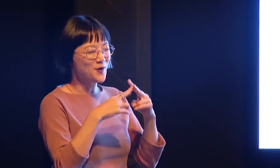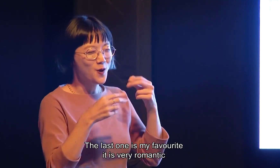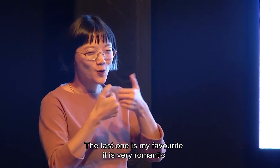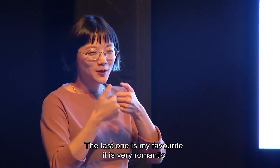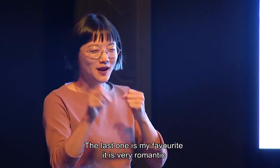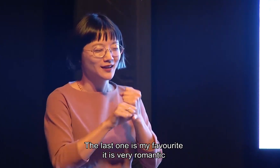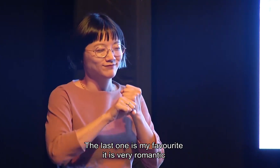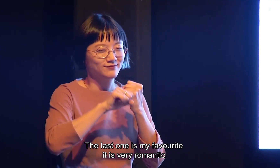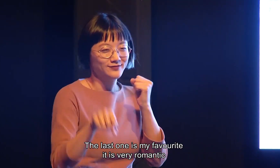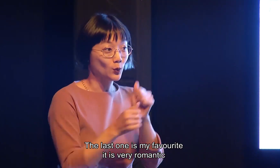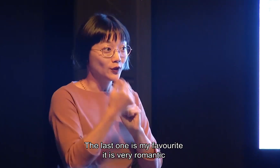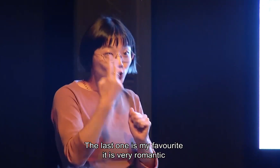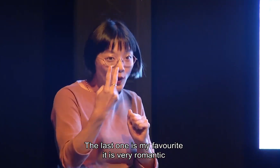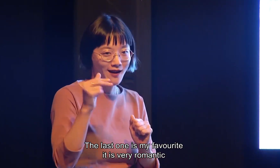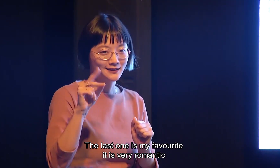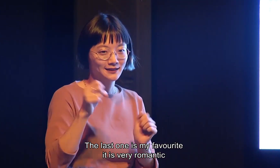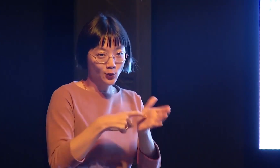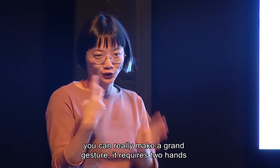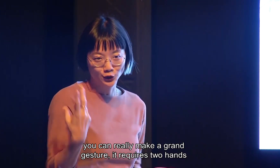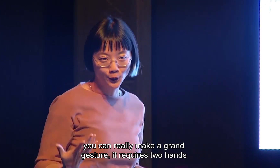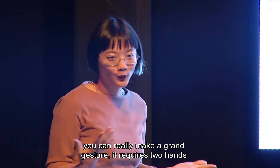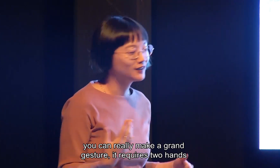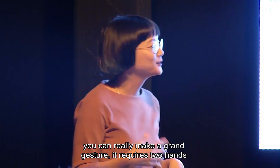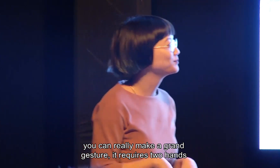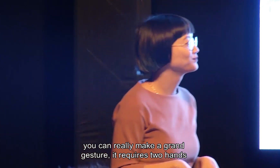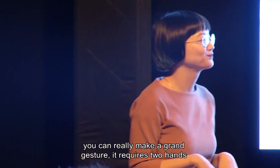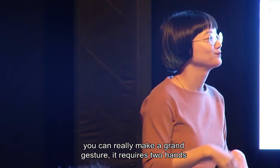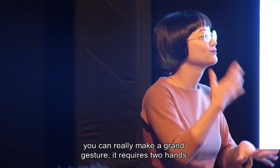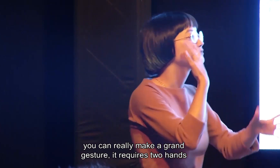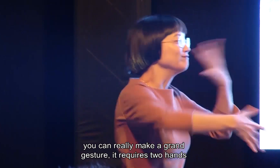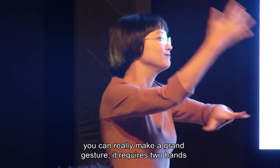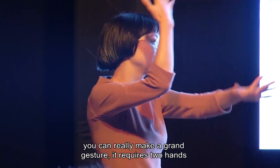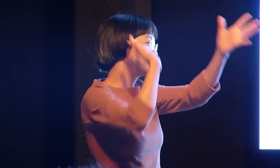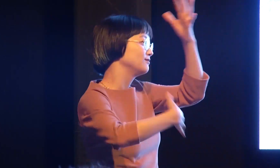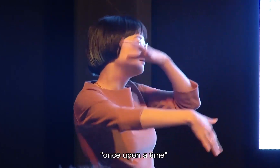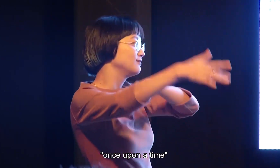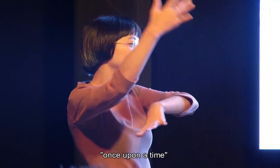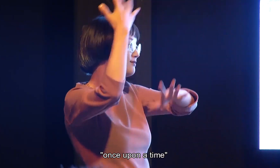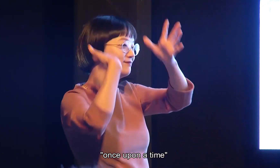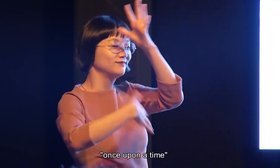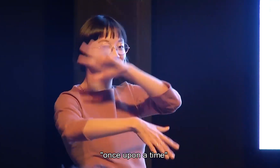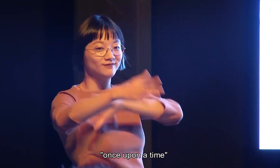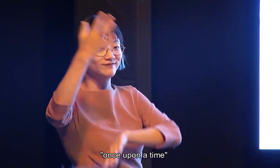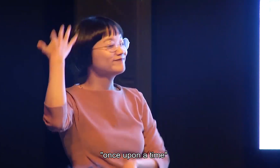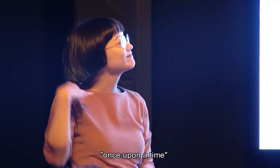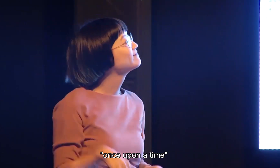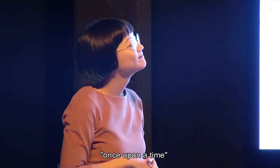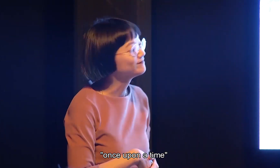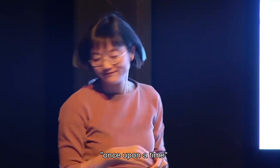The last one is my favorite. It's very romantic. You can really make a grand gesture. It requires 2 hands. Once upon a time.